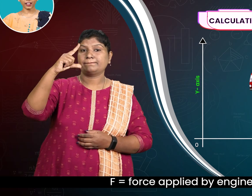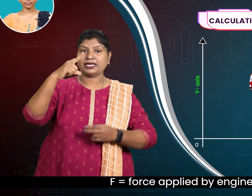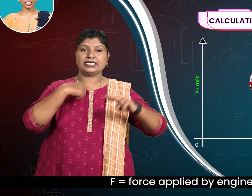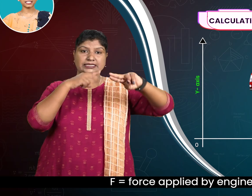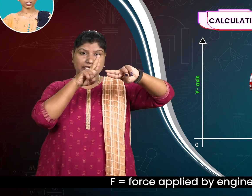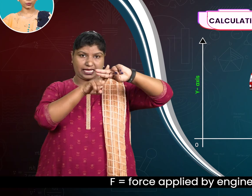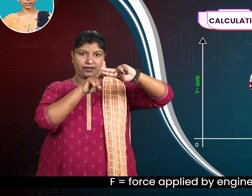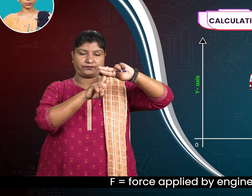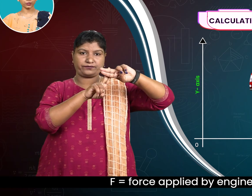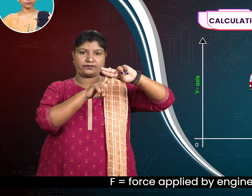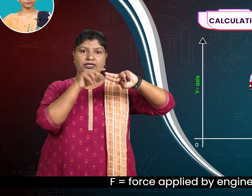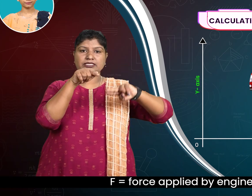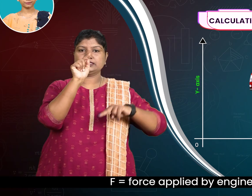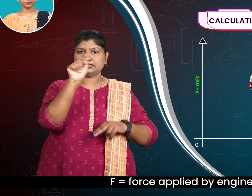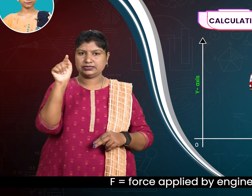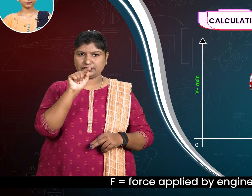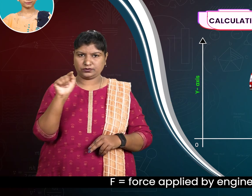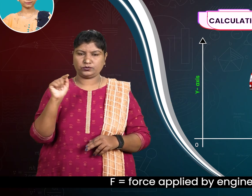capital F is equal to